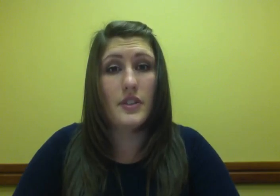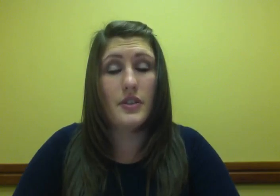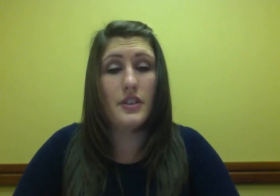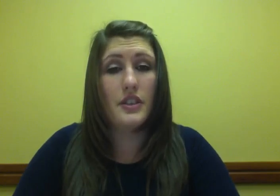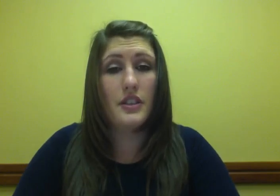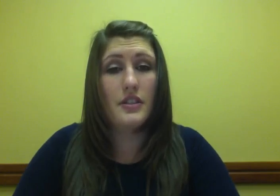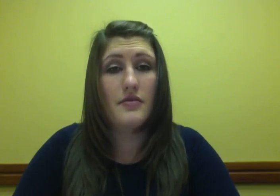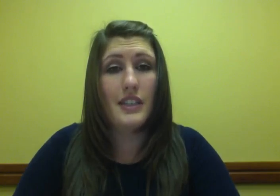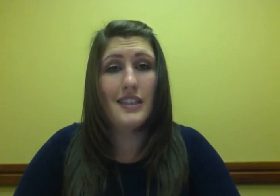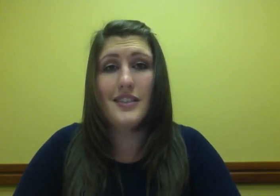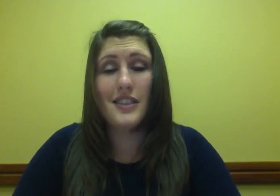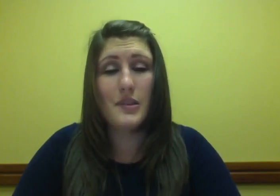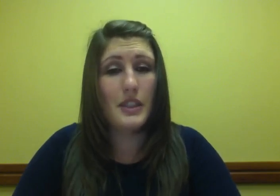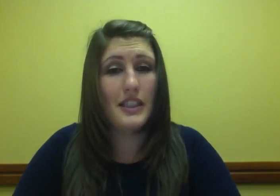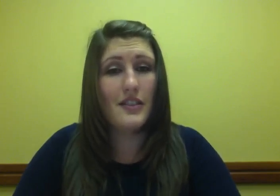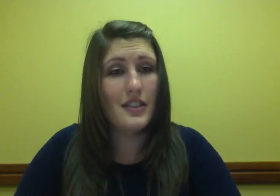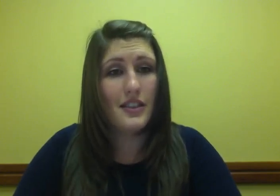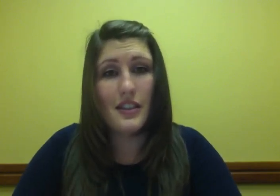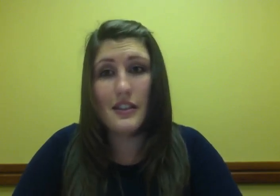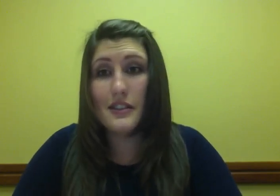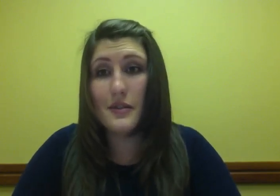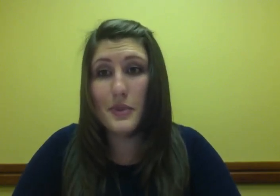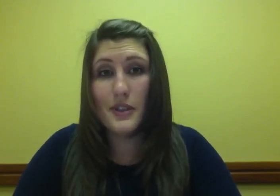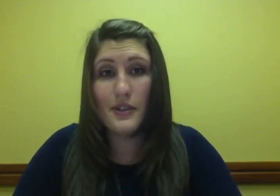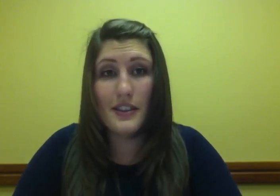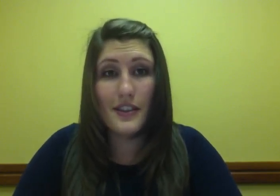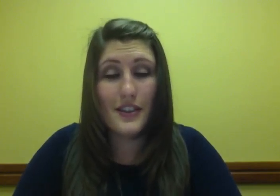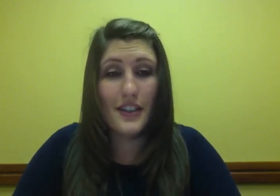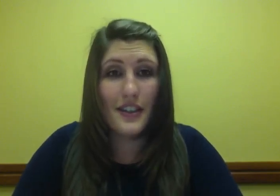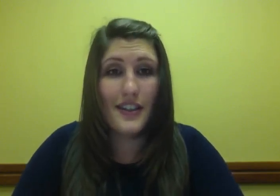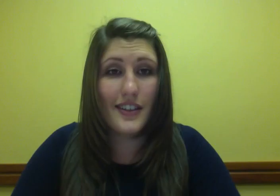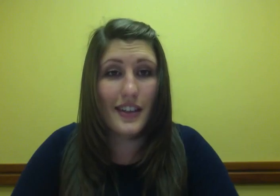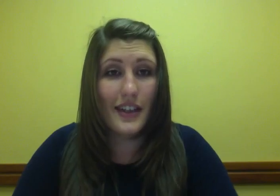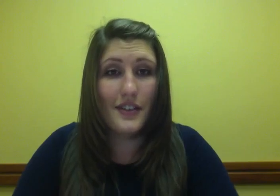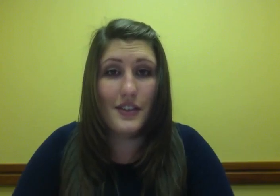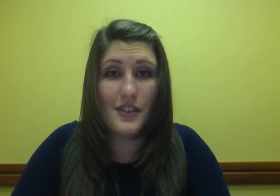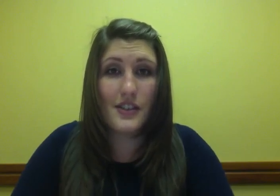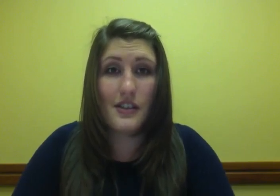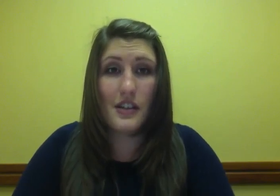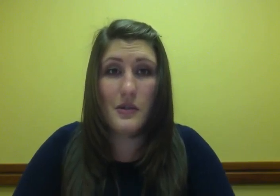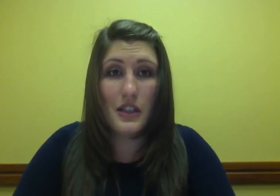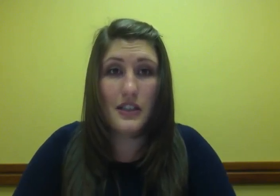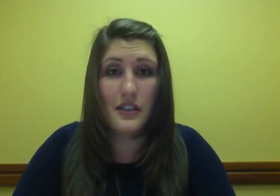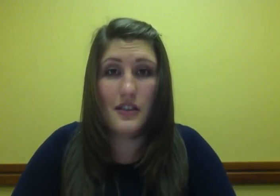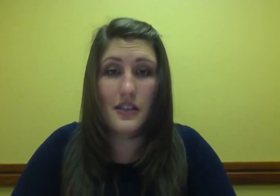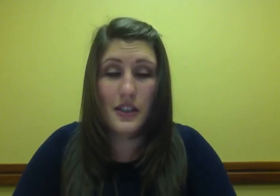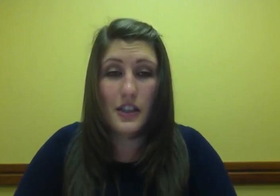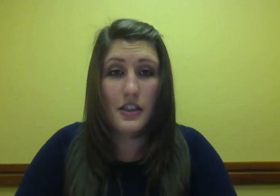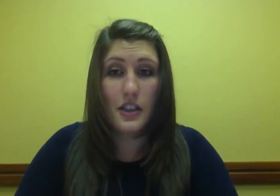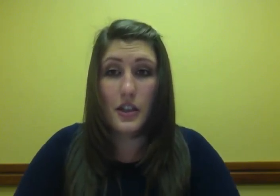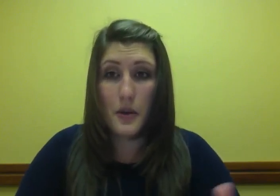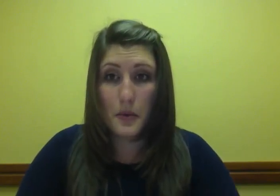Oh, goodness. See, at the beginning of all this, I thought I was doing pretty good with the understanding thing, and now it's just slowly going away.